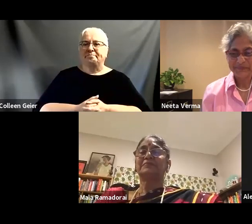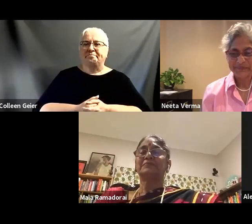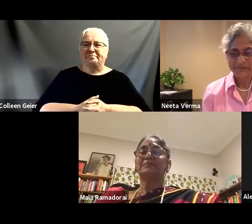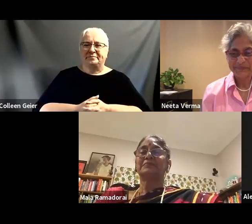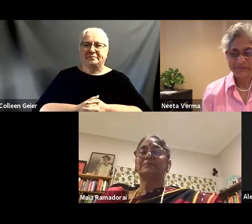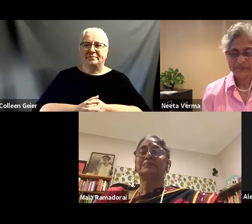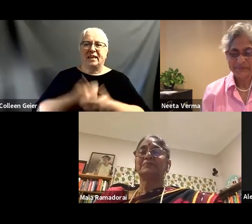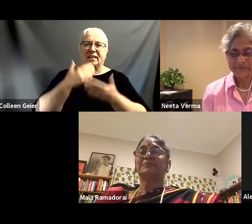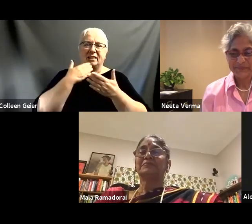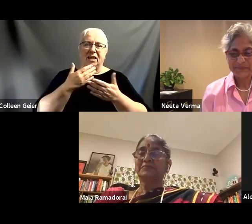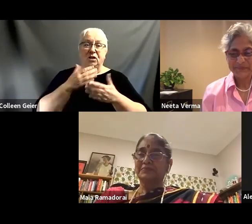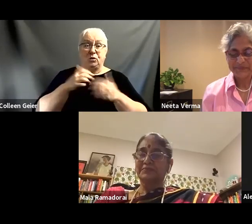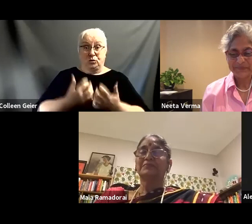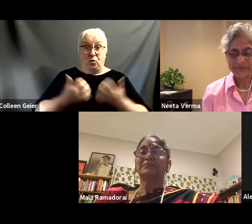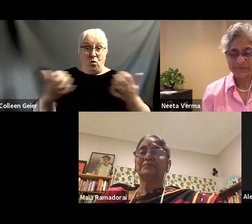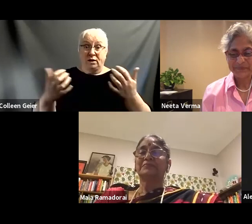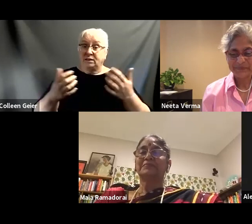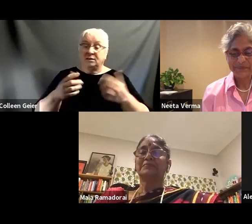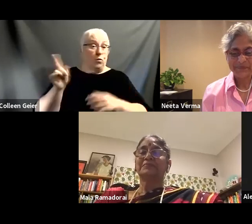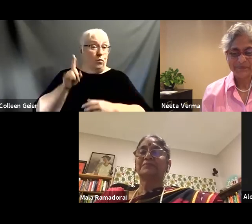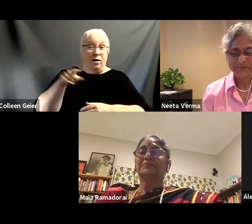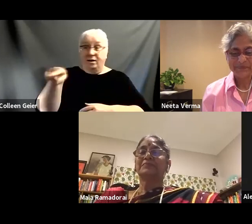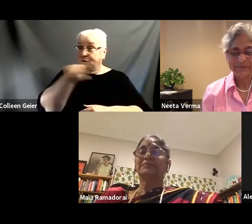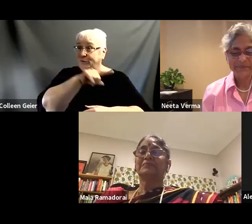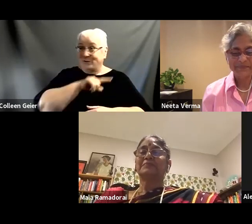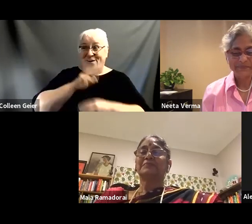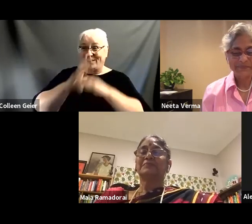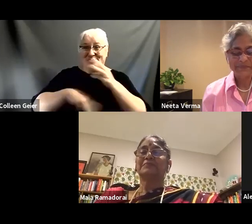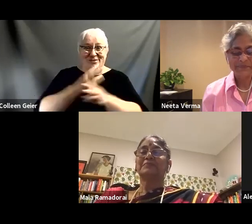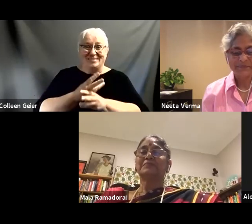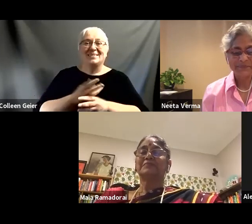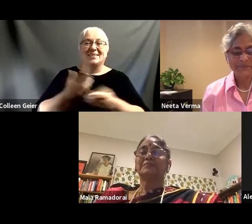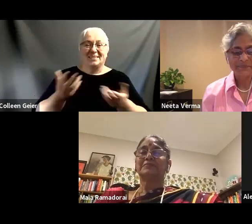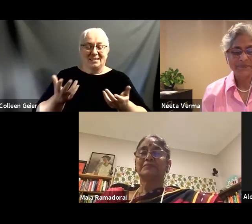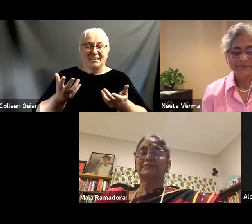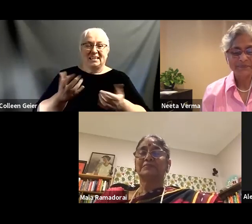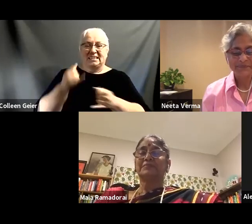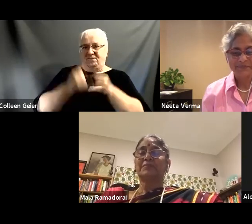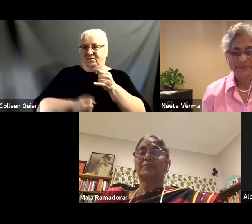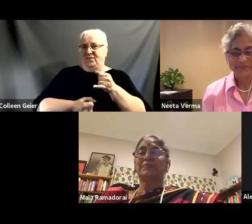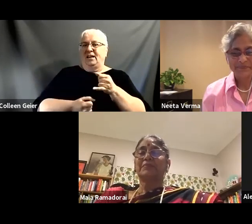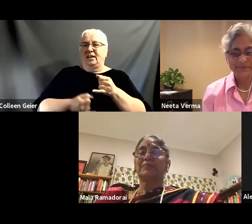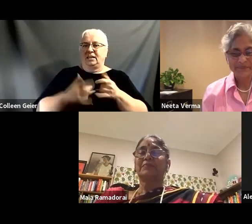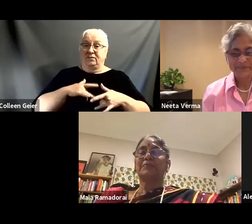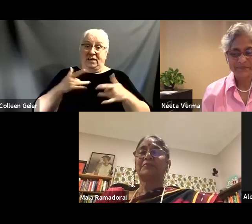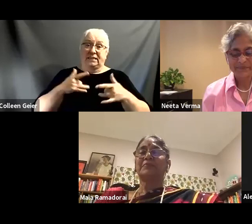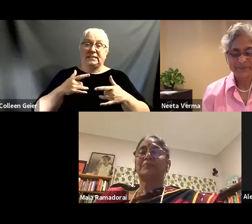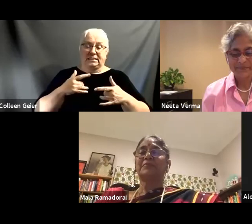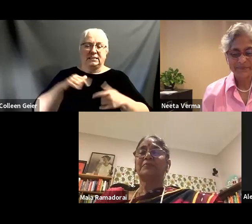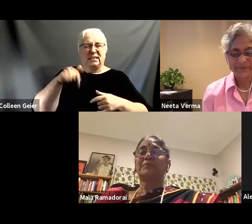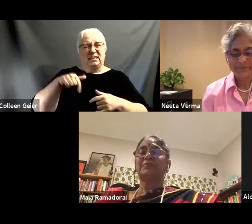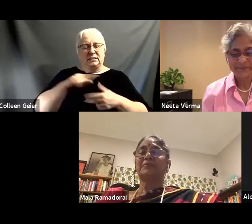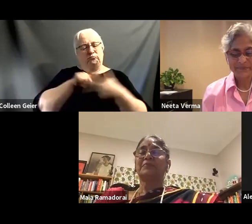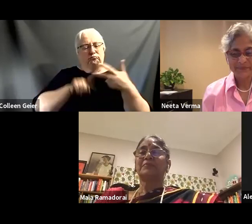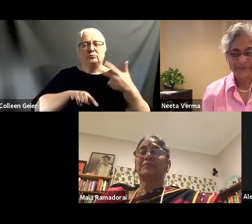you to you, our audience, wherever you are in the world. This is the final event in this particular series, but it's certainly